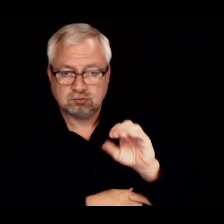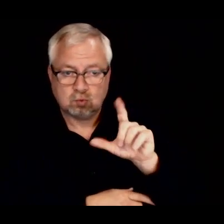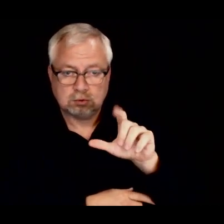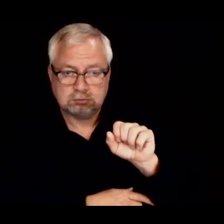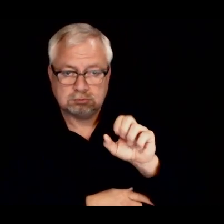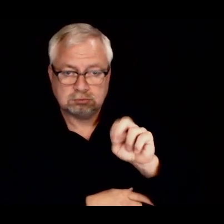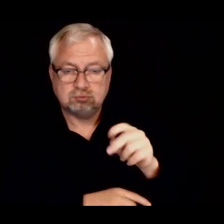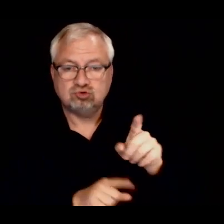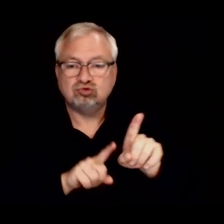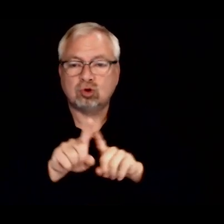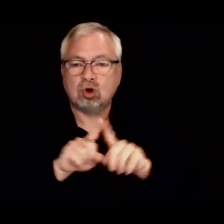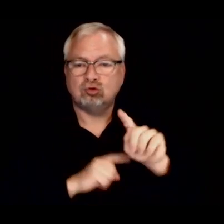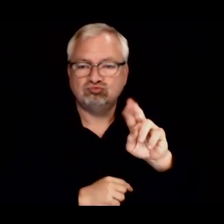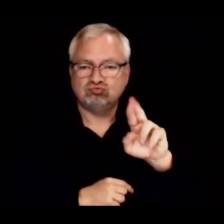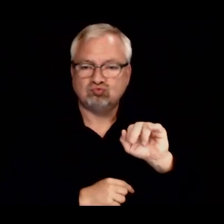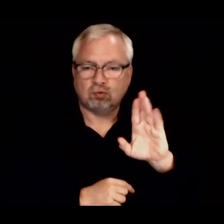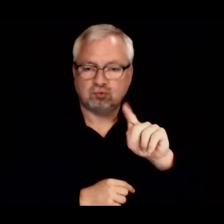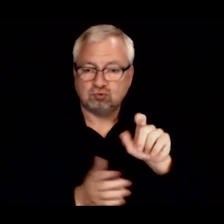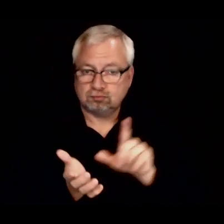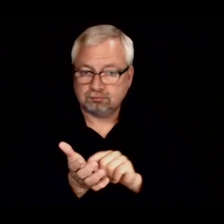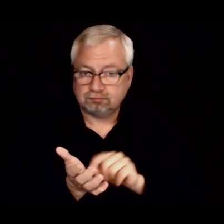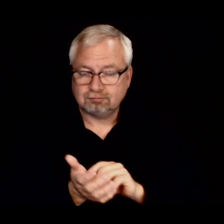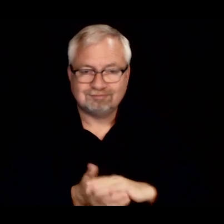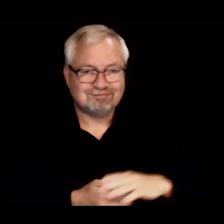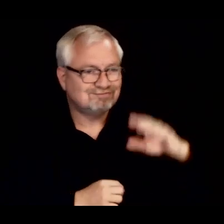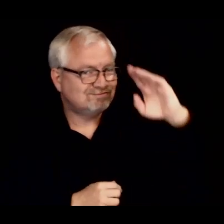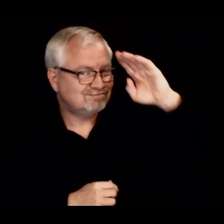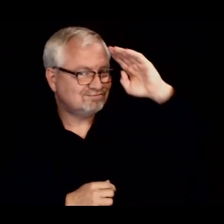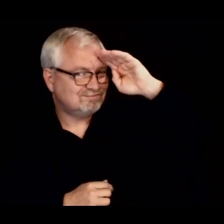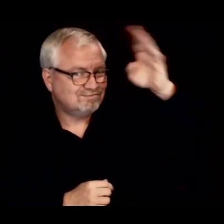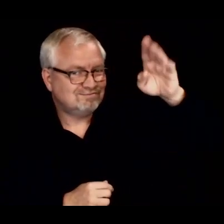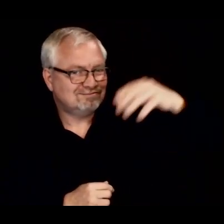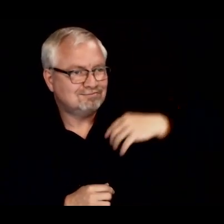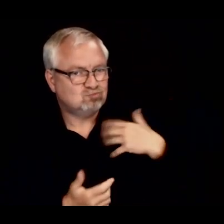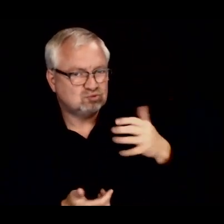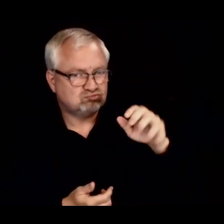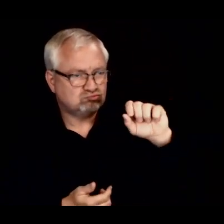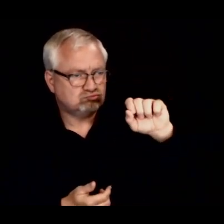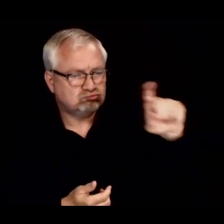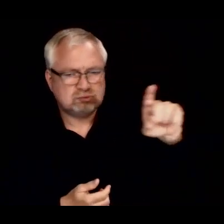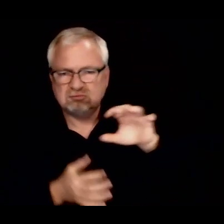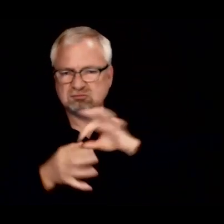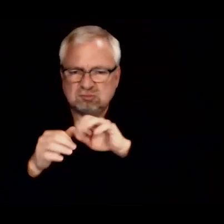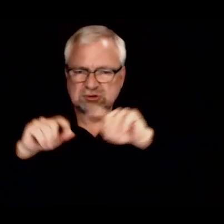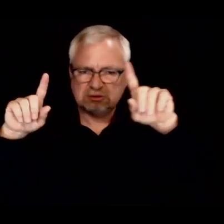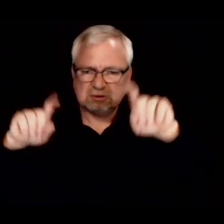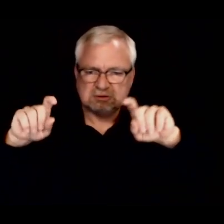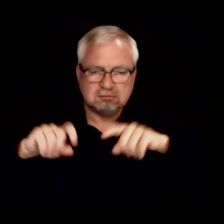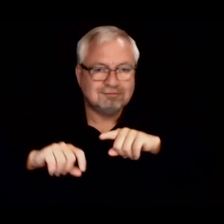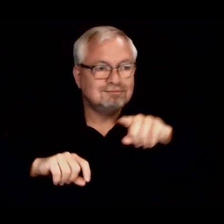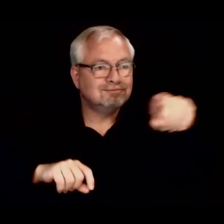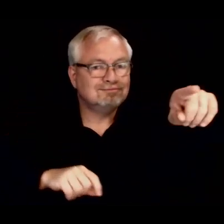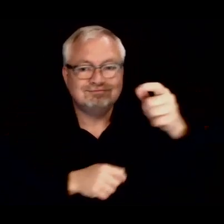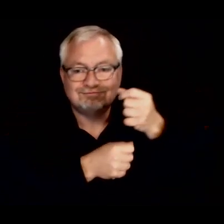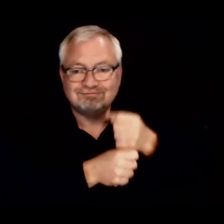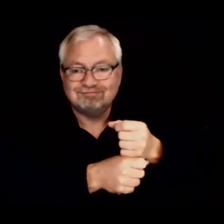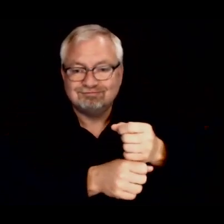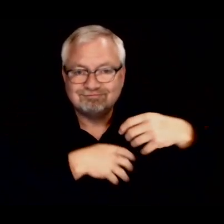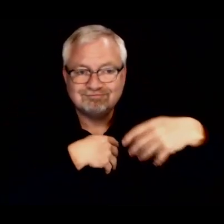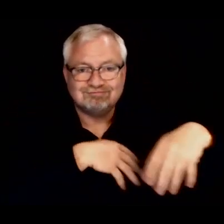Hi, a question regarding testing of people involved in the protest. There's been some discussion of protesters not wanting